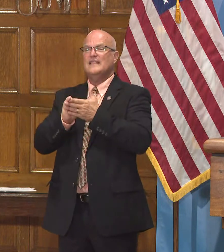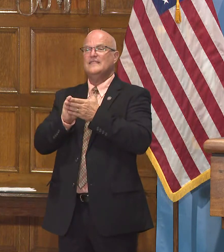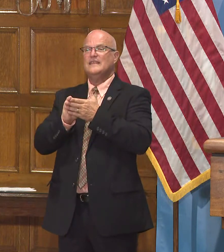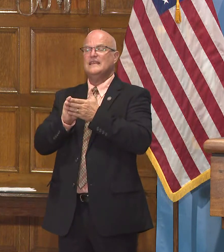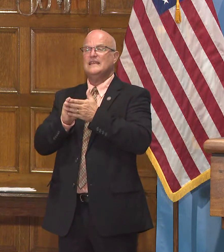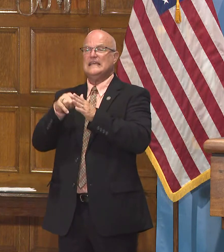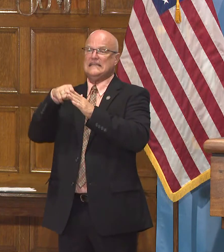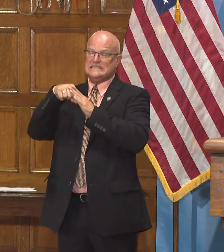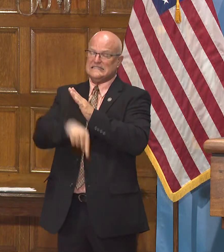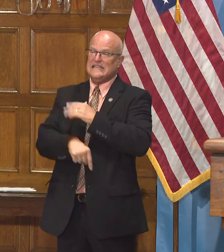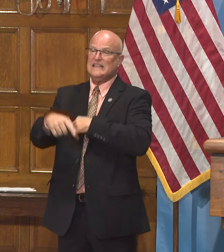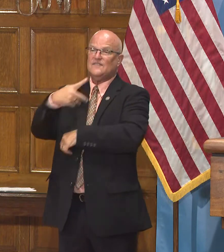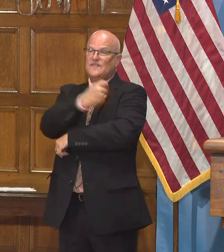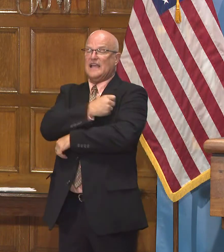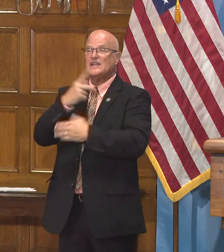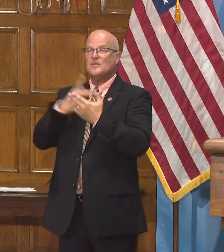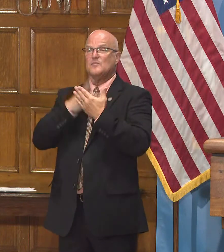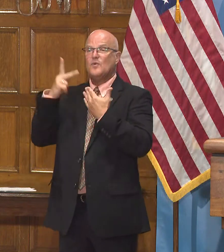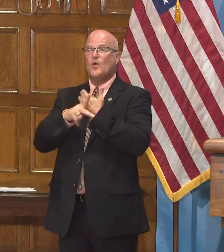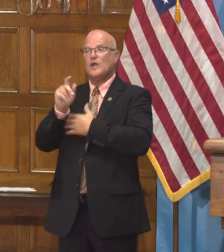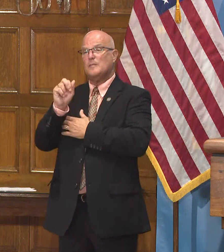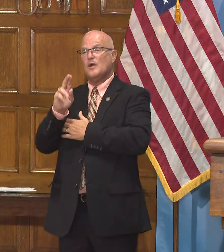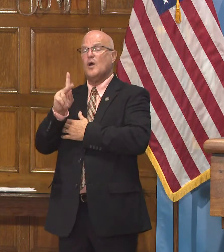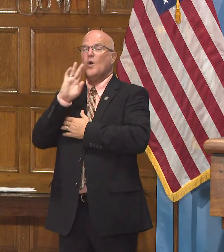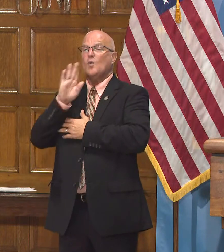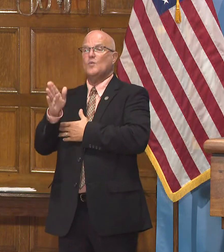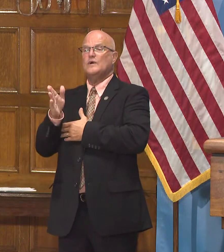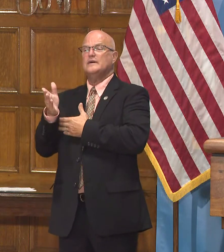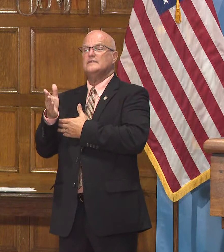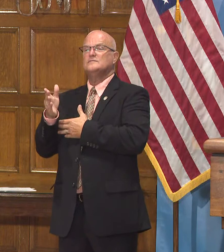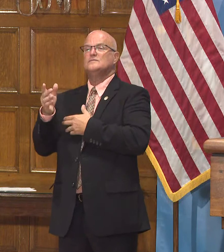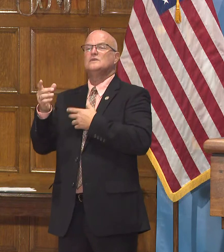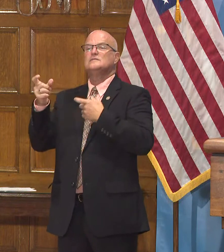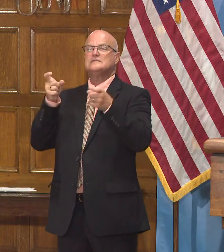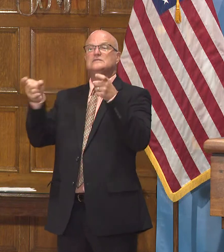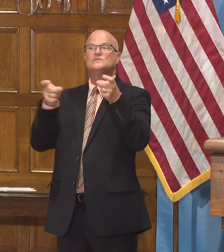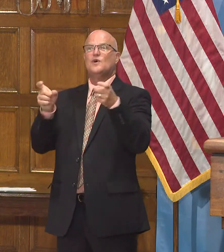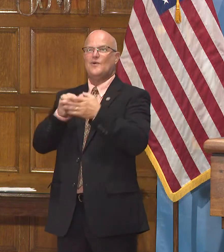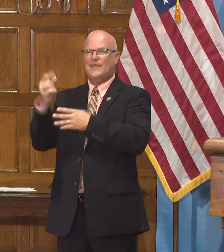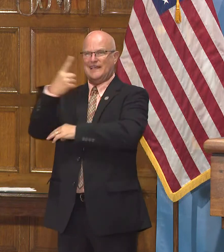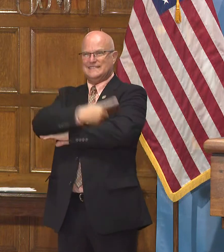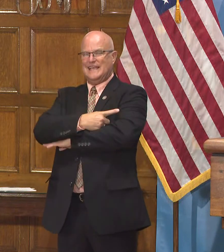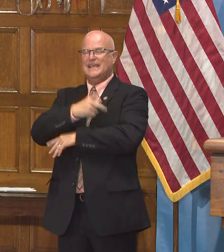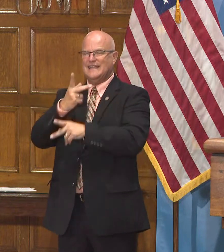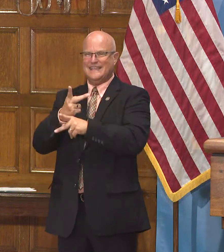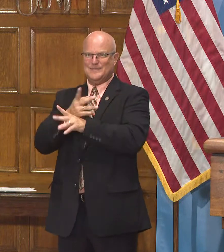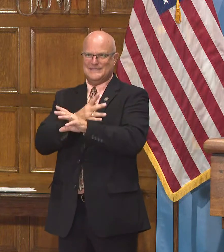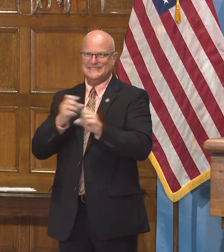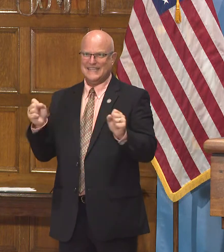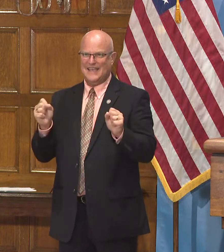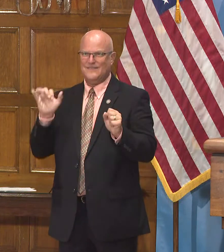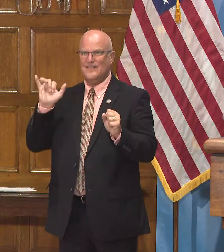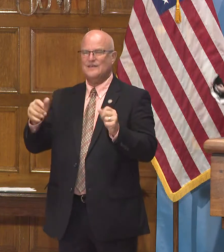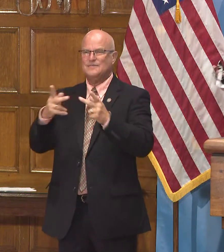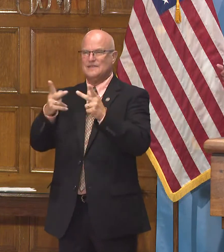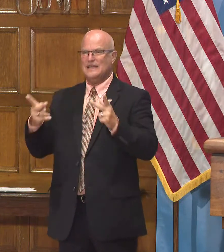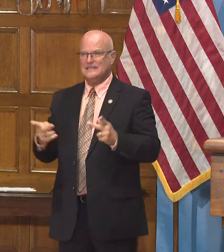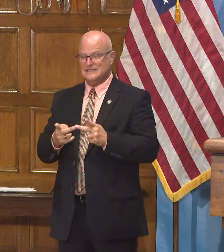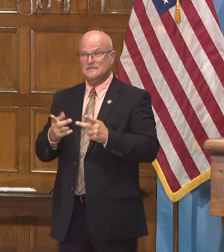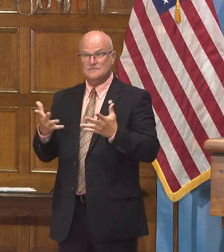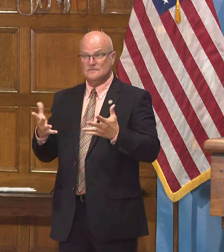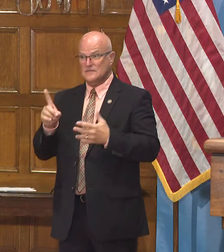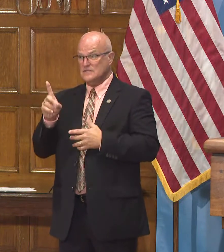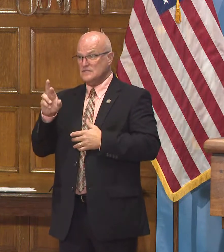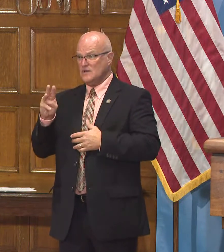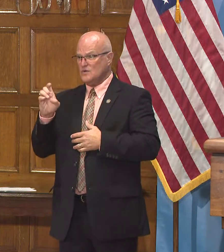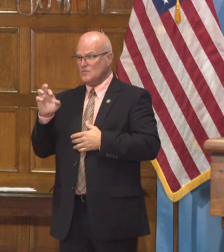extent of our vaccination program in Arkansas hopefully will carry the day and keep us safe in those type of venues. Dr. Romero,